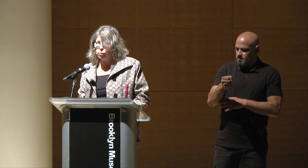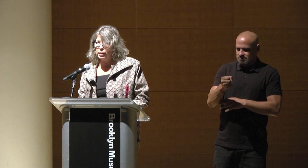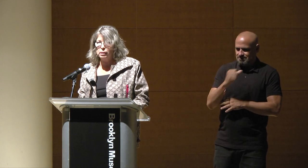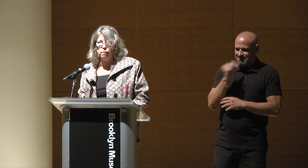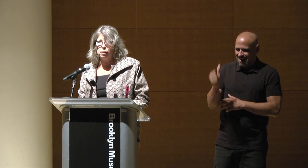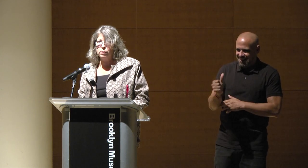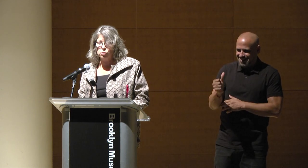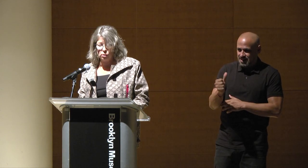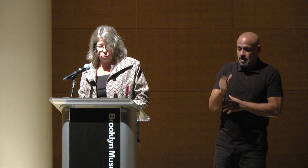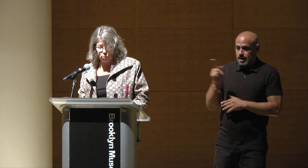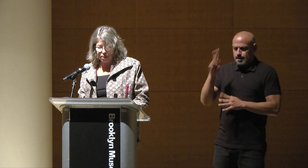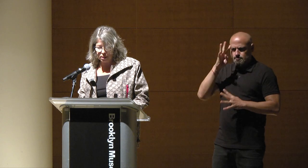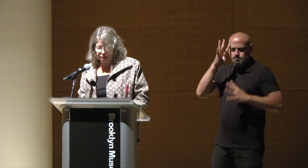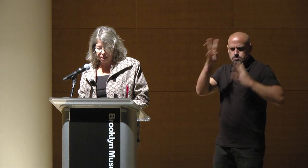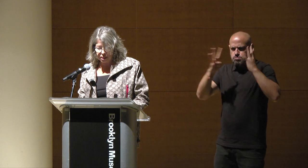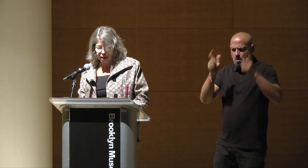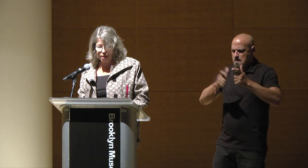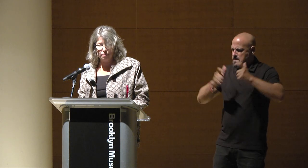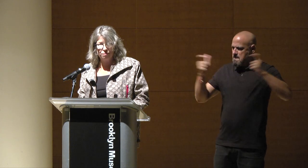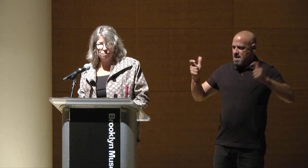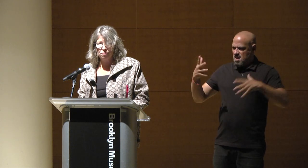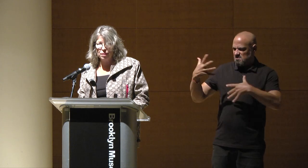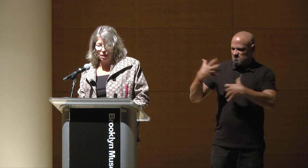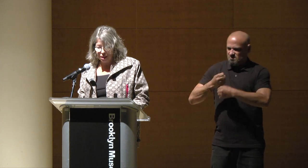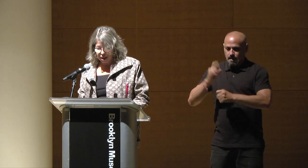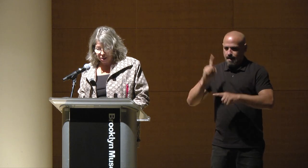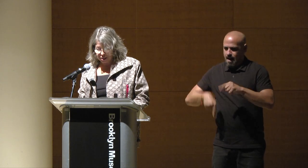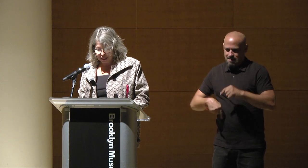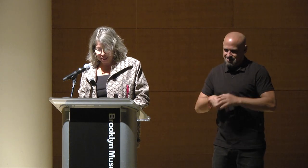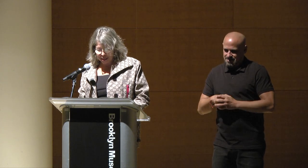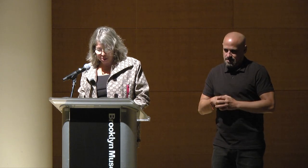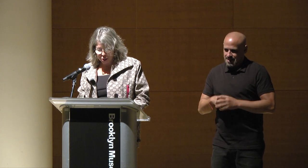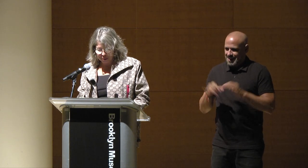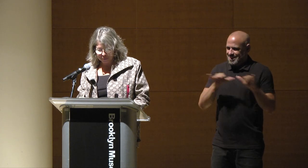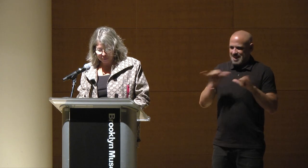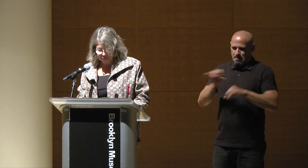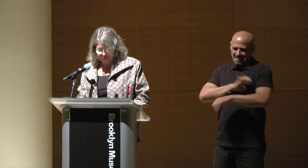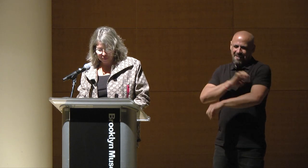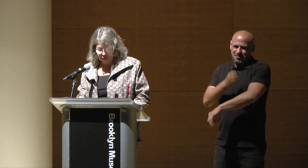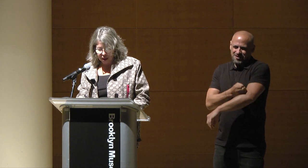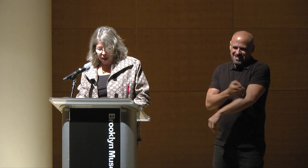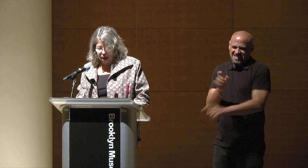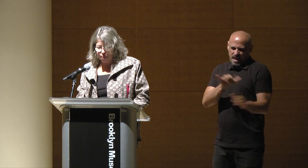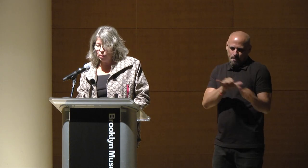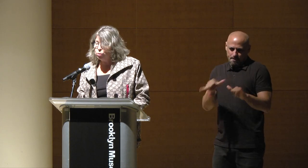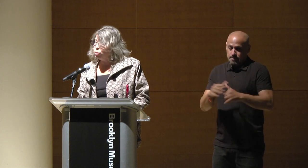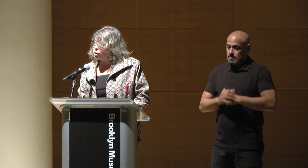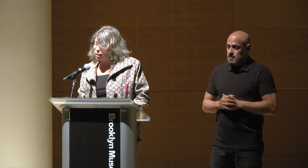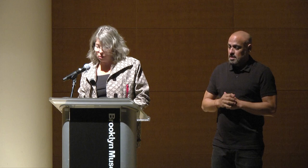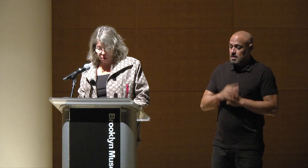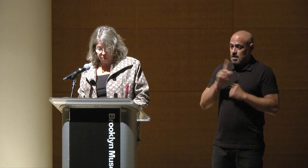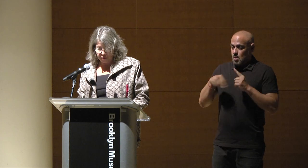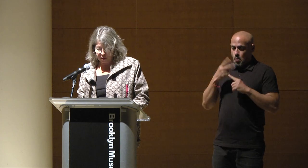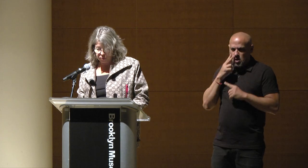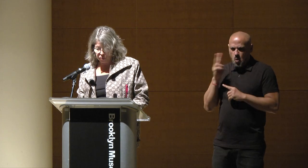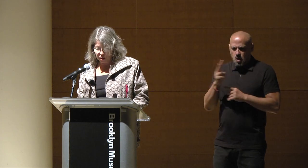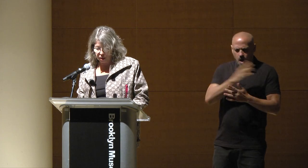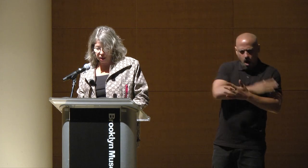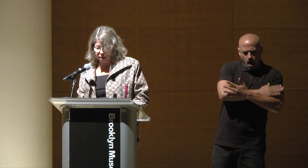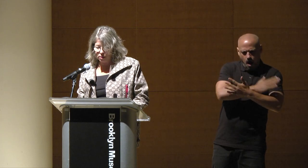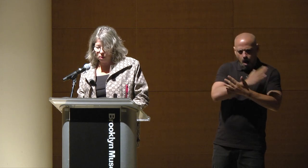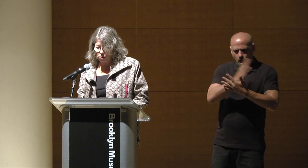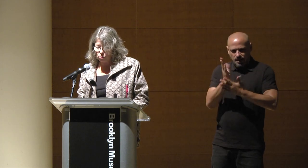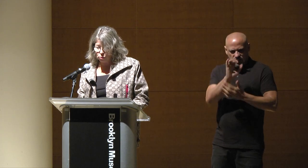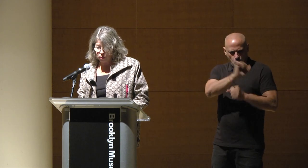His creativity was just too big to contain, just like his energy. And when you look at the scope of his